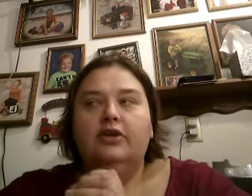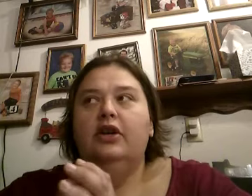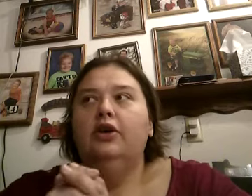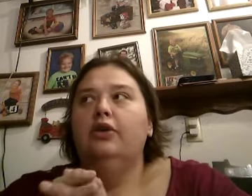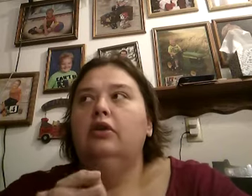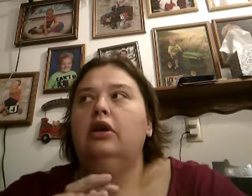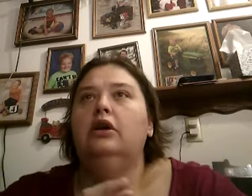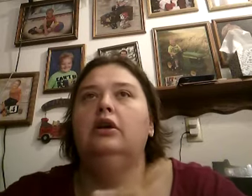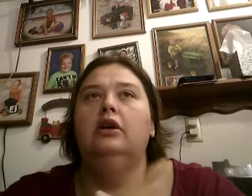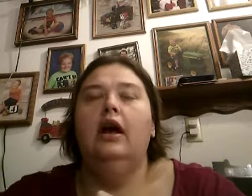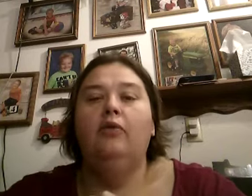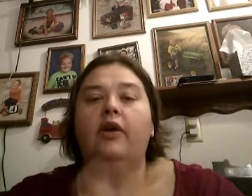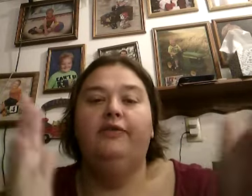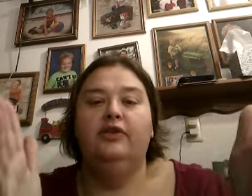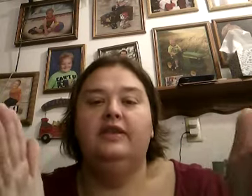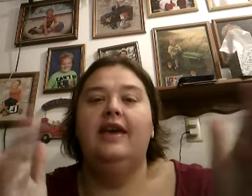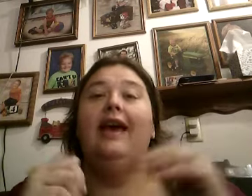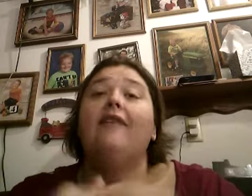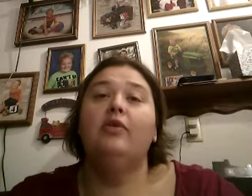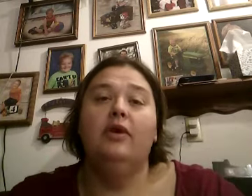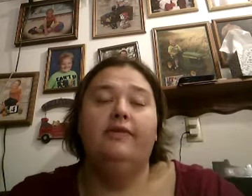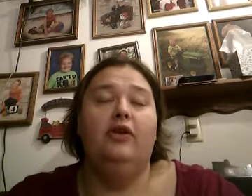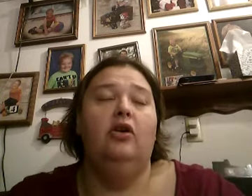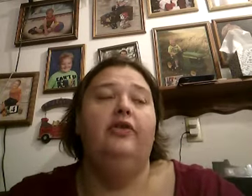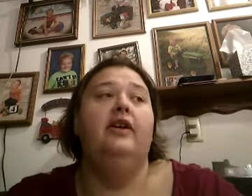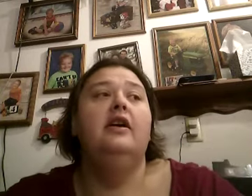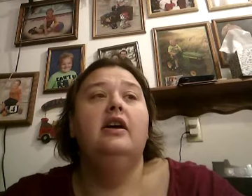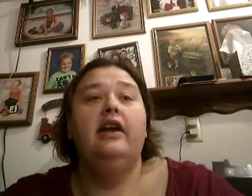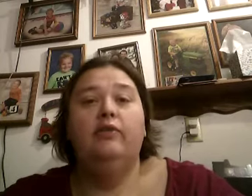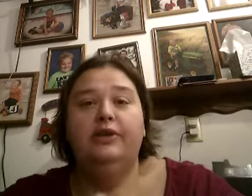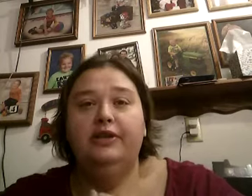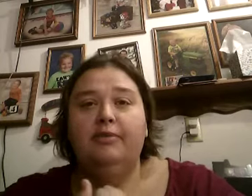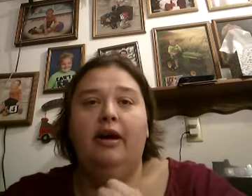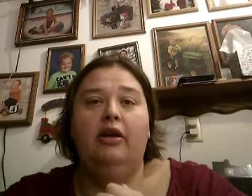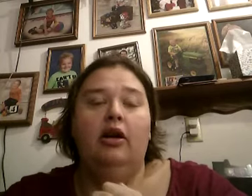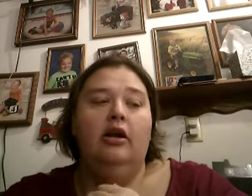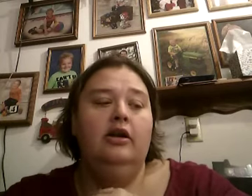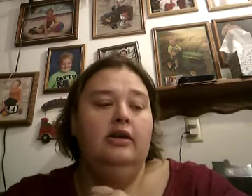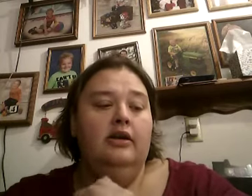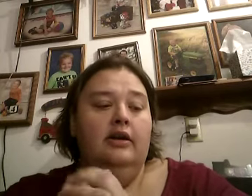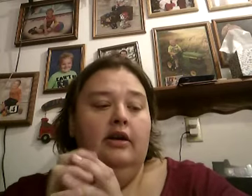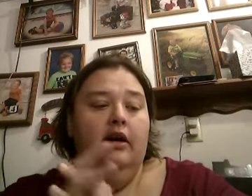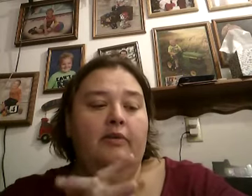So I want to first thank everyone for all the kind wishes about our